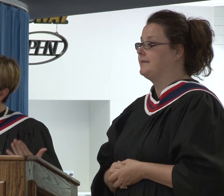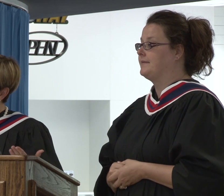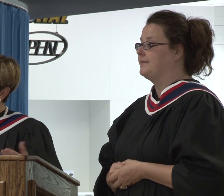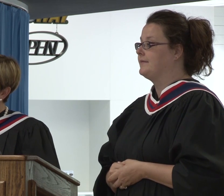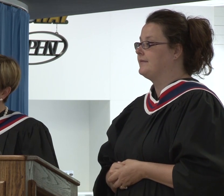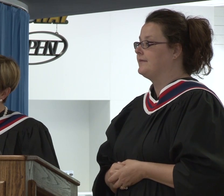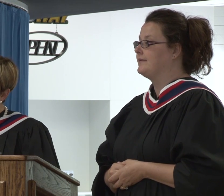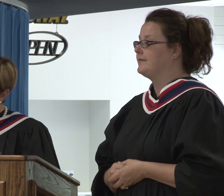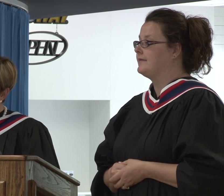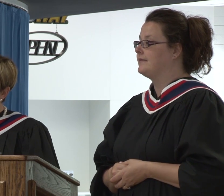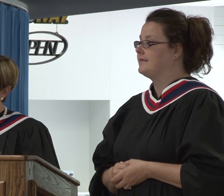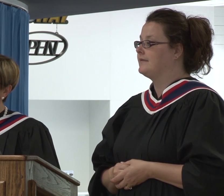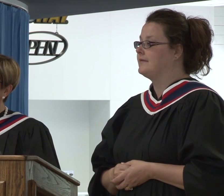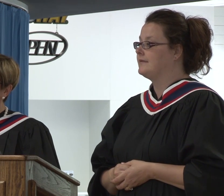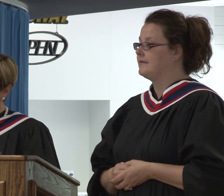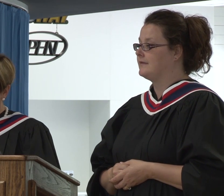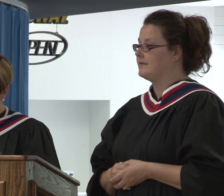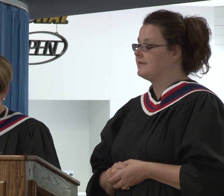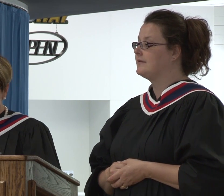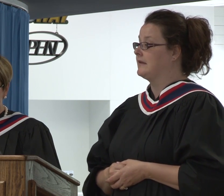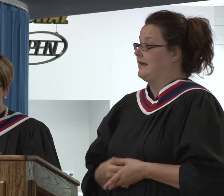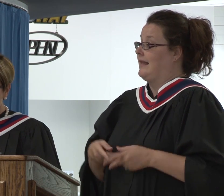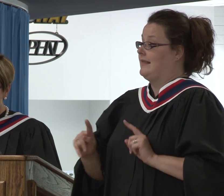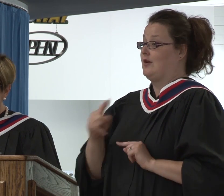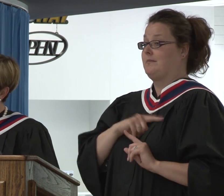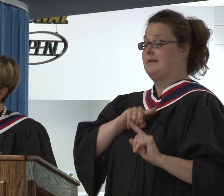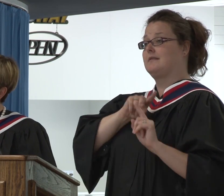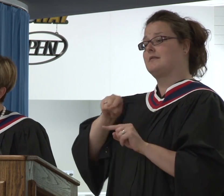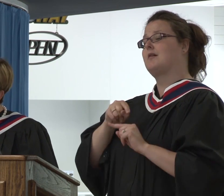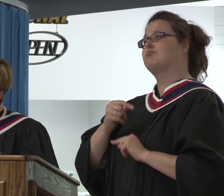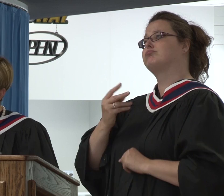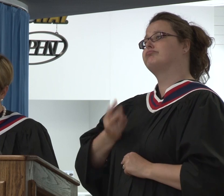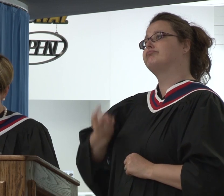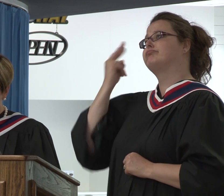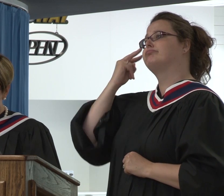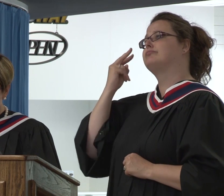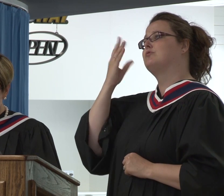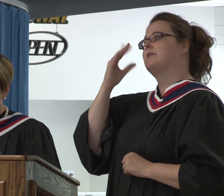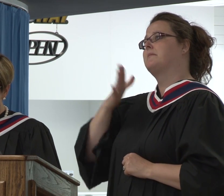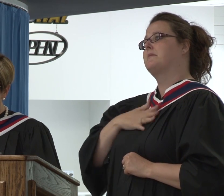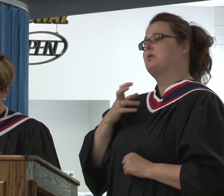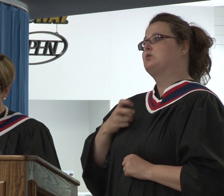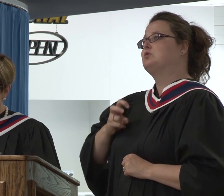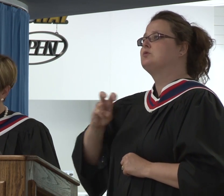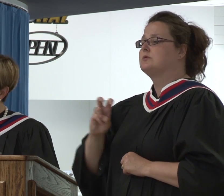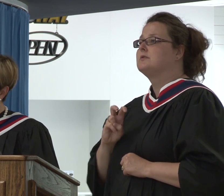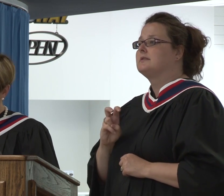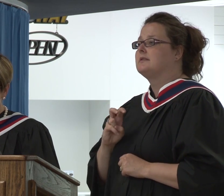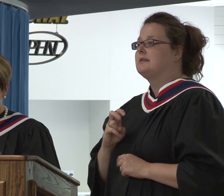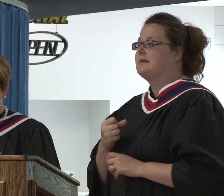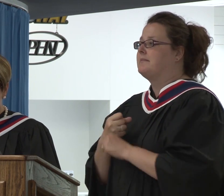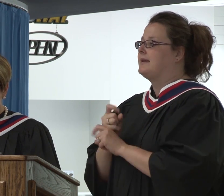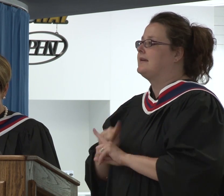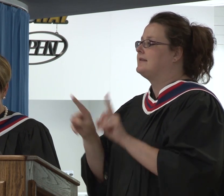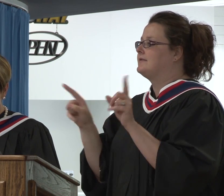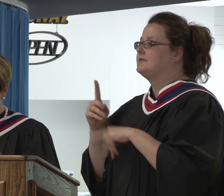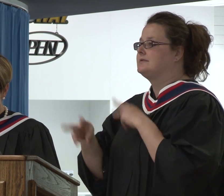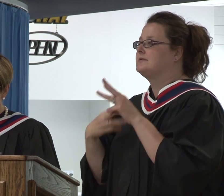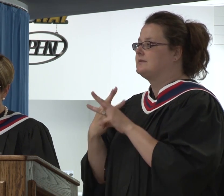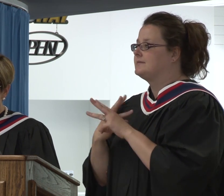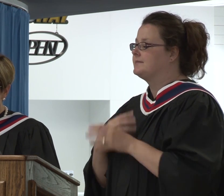that you gave me and that you allowed me to reflect on my own journey in making a difference in the